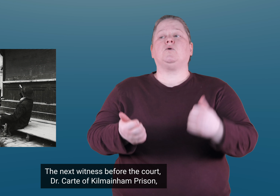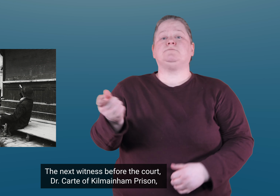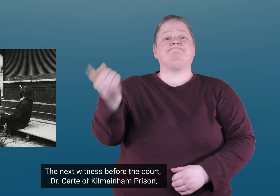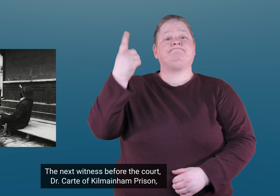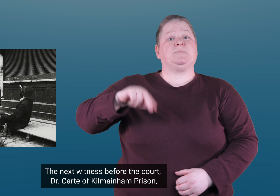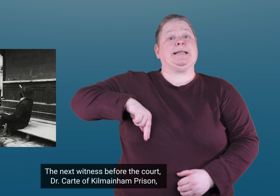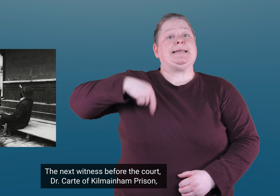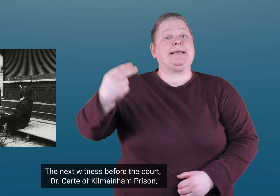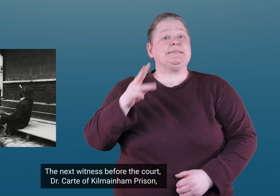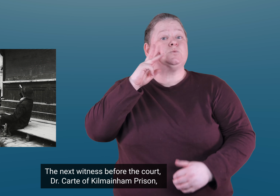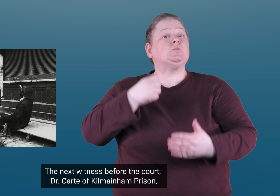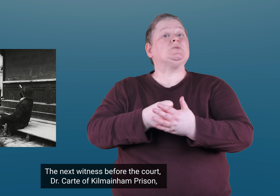The next witness before the court,